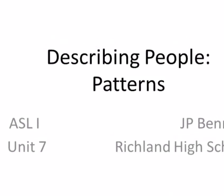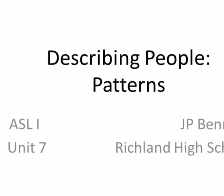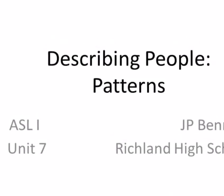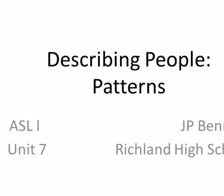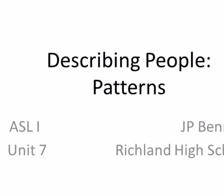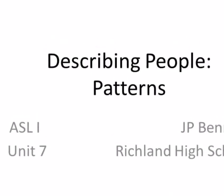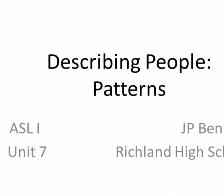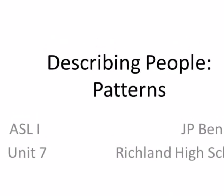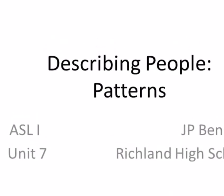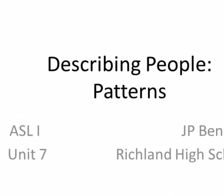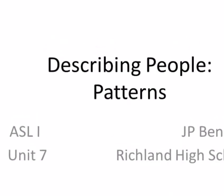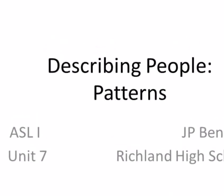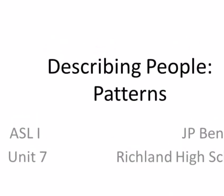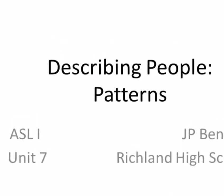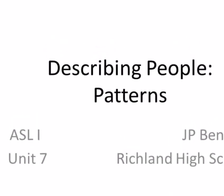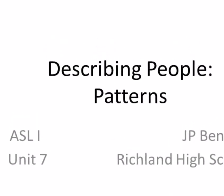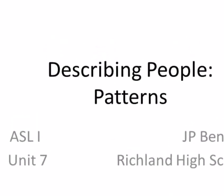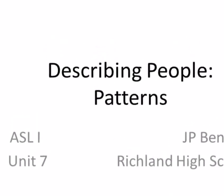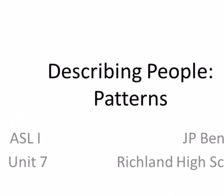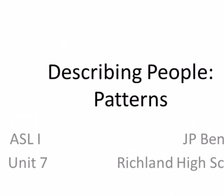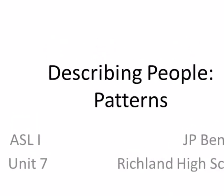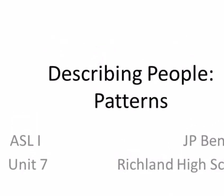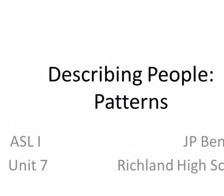Describing People, Patterns, Unit 7.